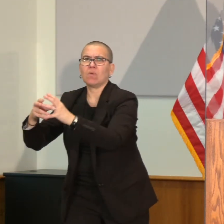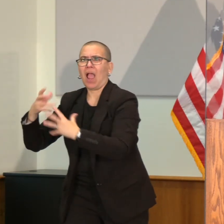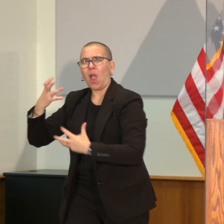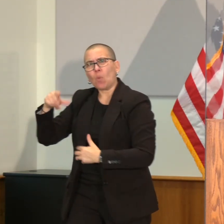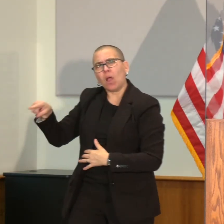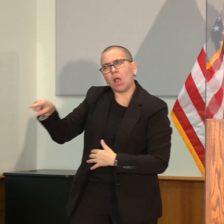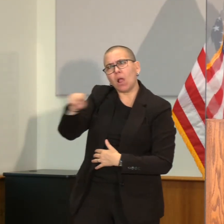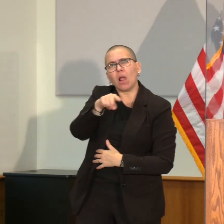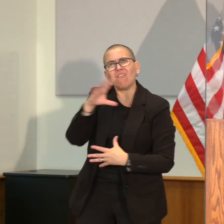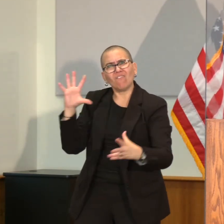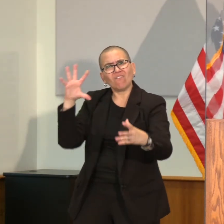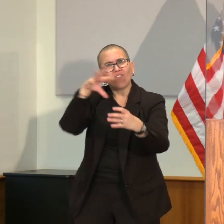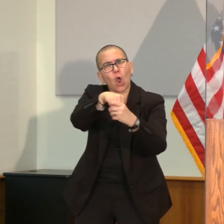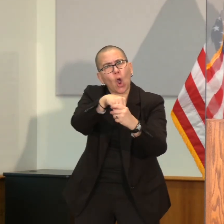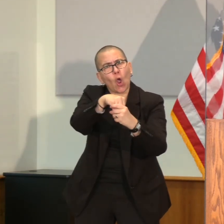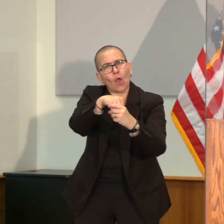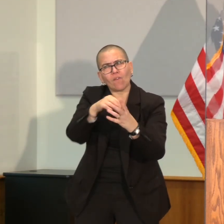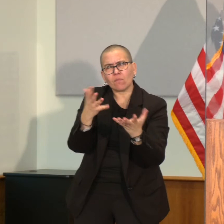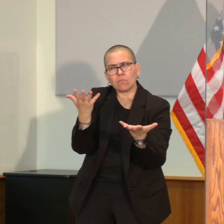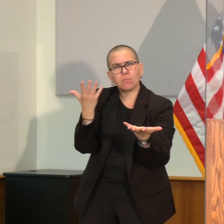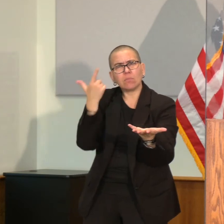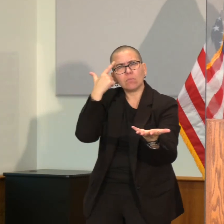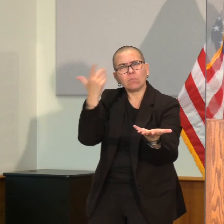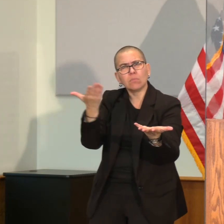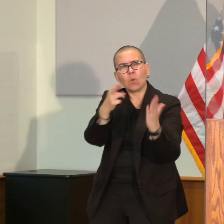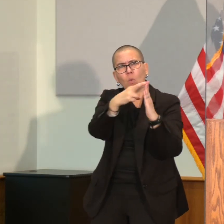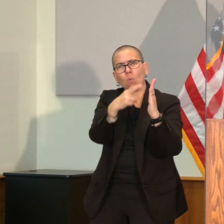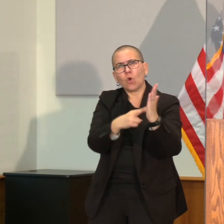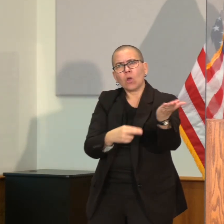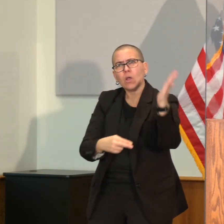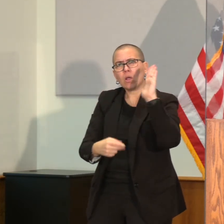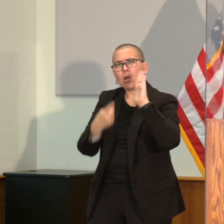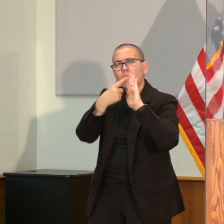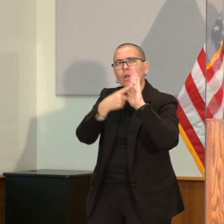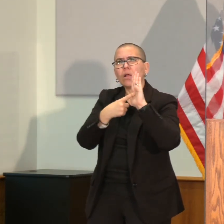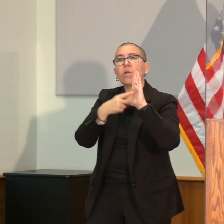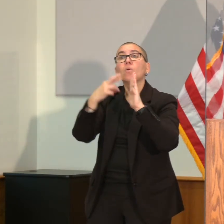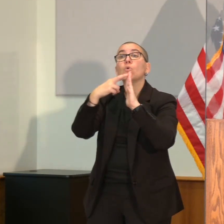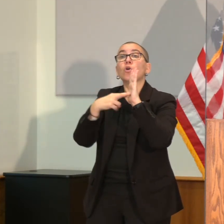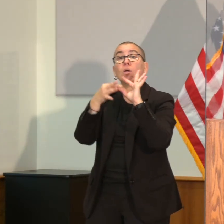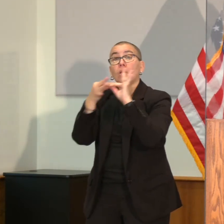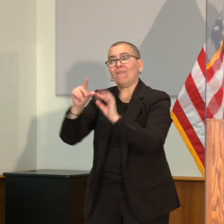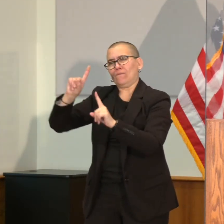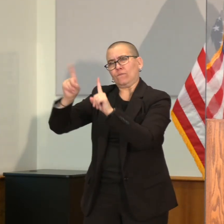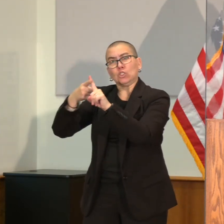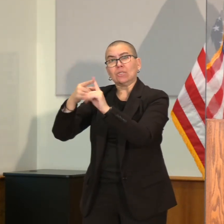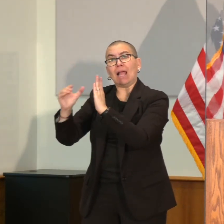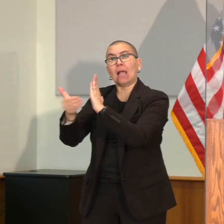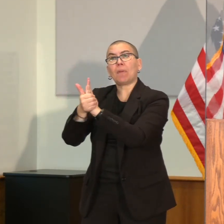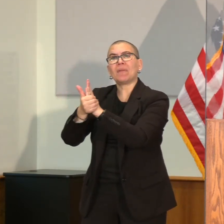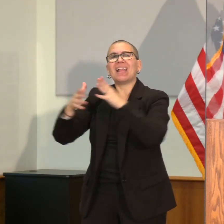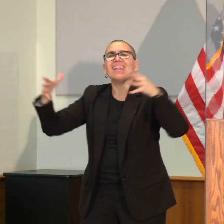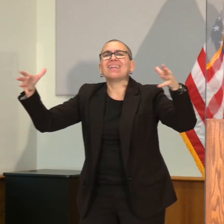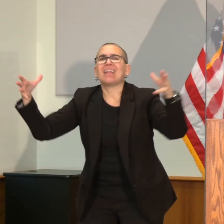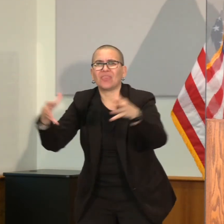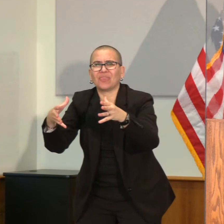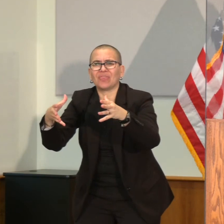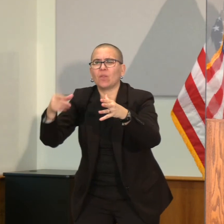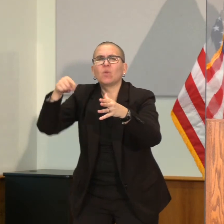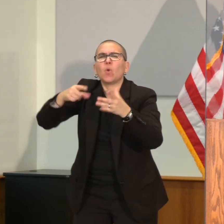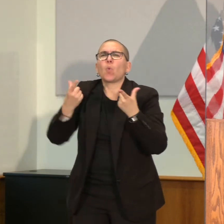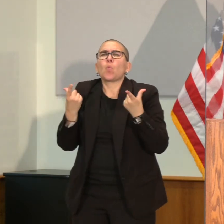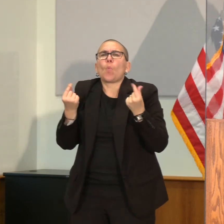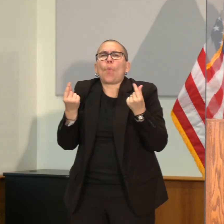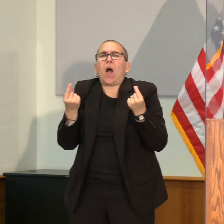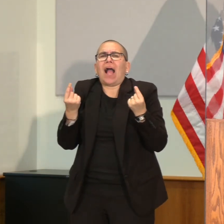conduct around First Amendment gatherings. And so there is some work to be done on that. The white supremacist piece, I mean, it's a pretty